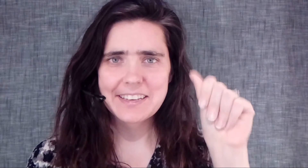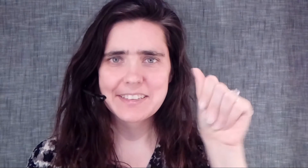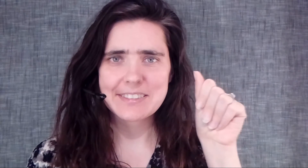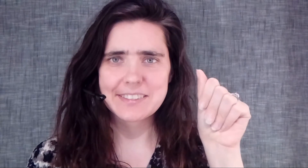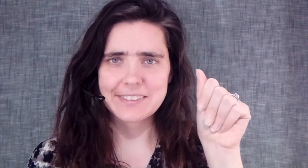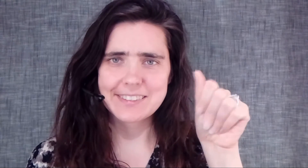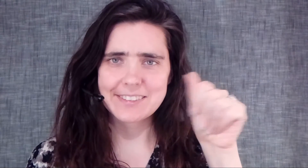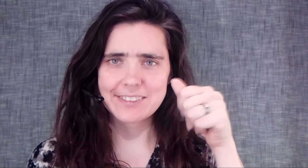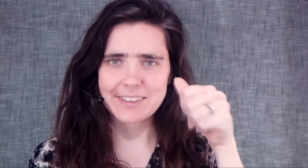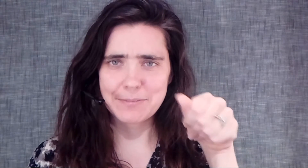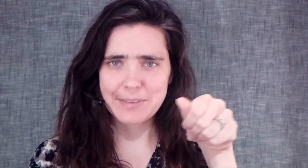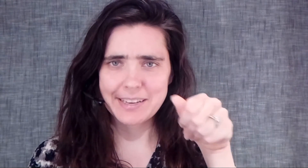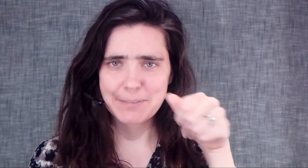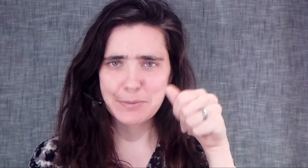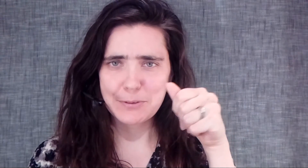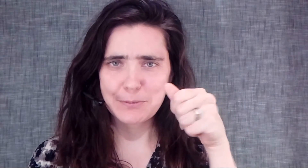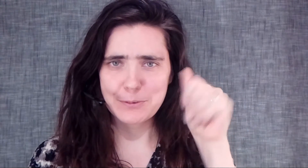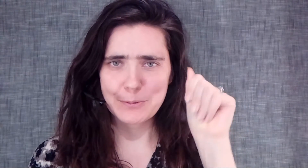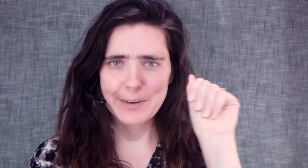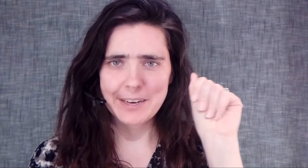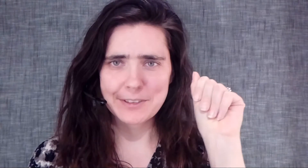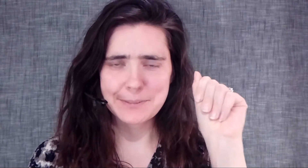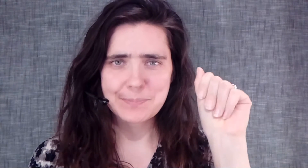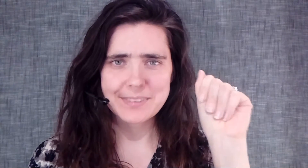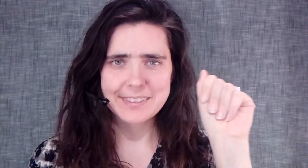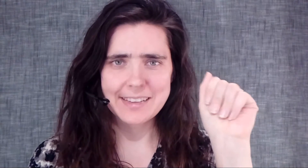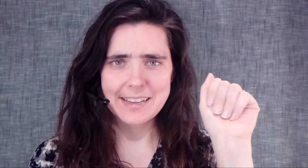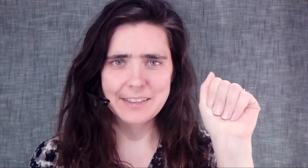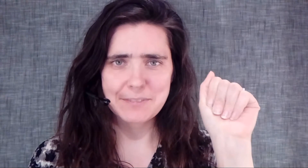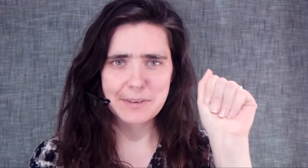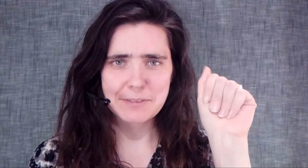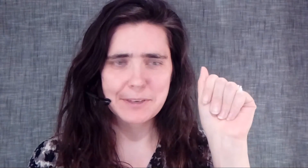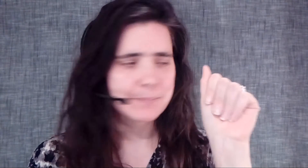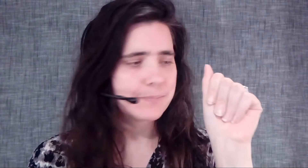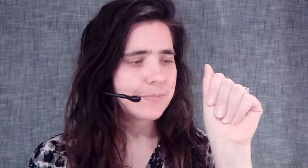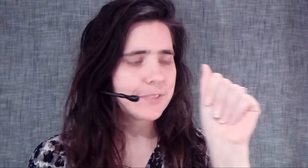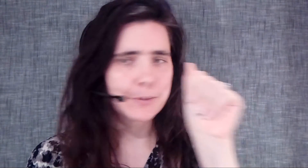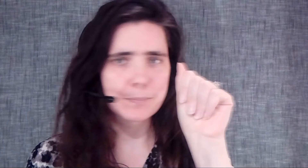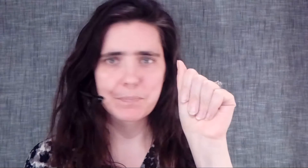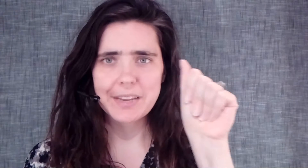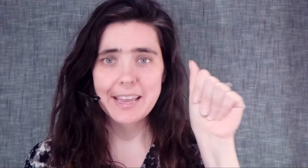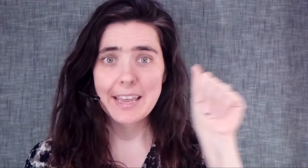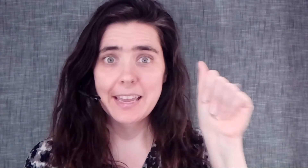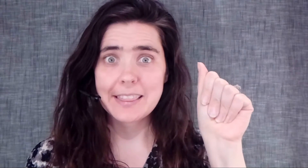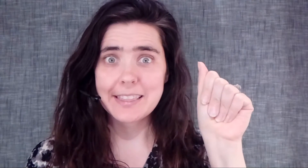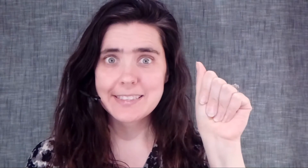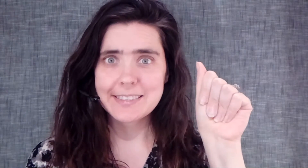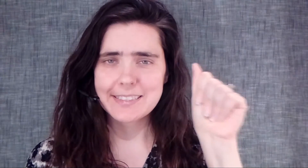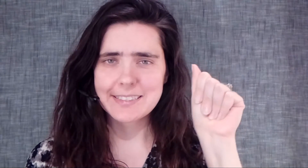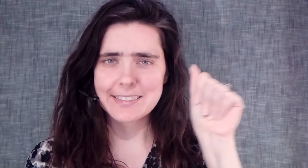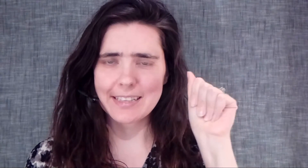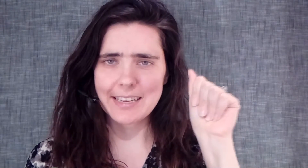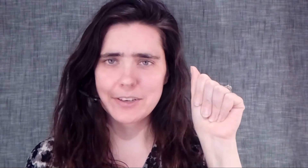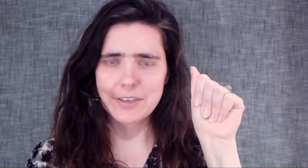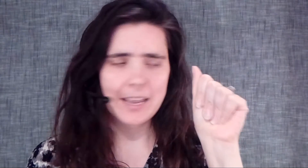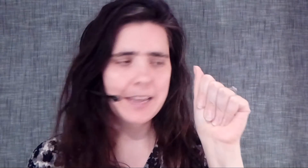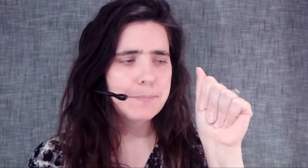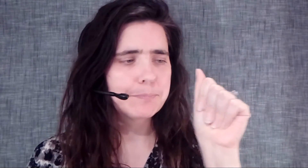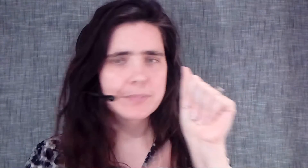So it's also got my beautiful ring on it. I love my ring. So this is the letter A.